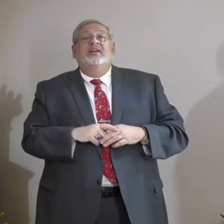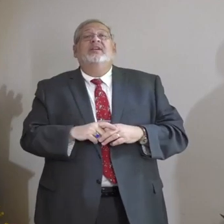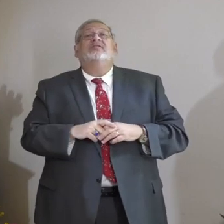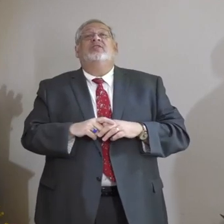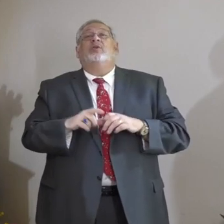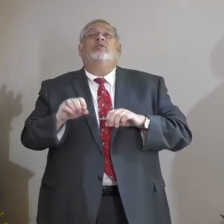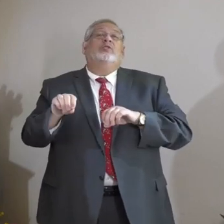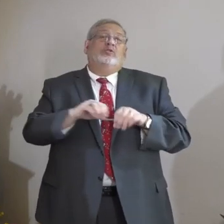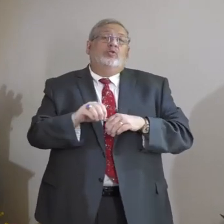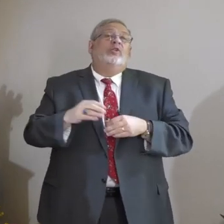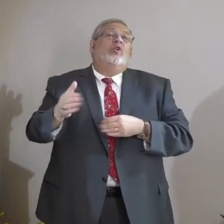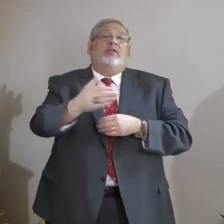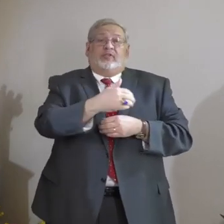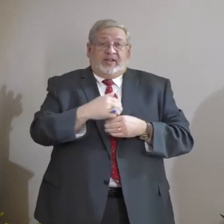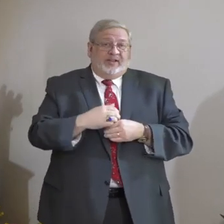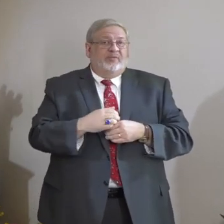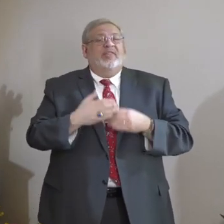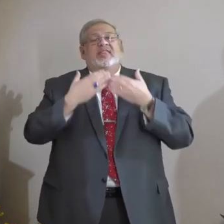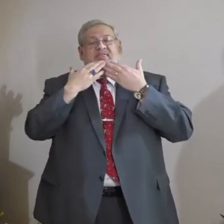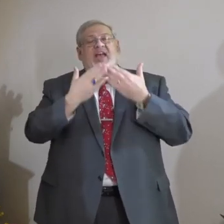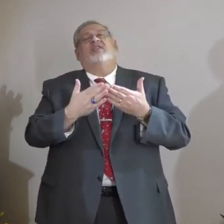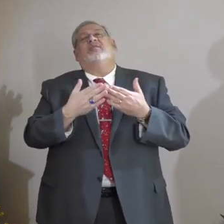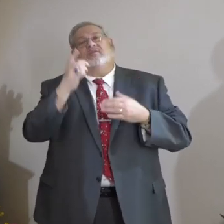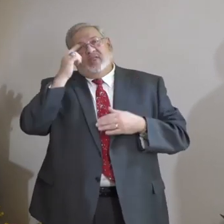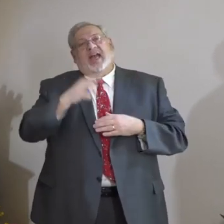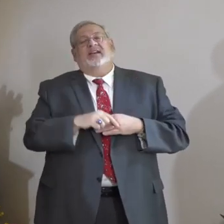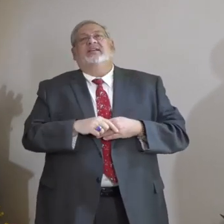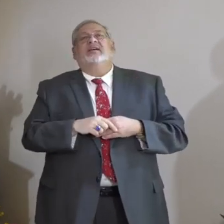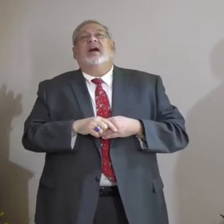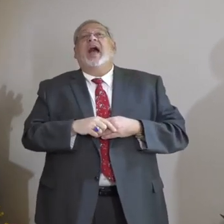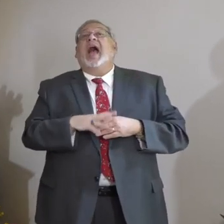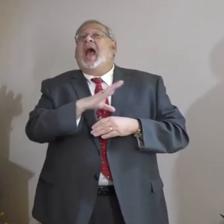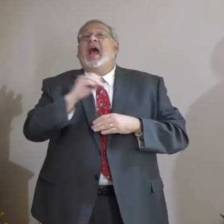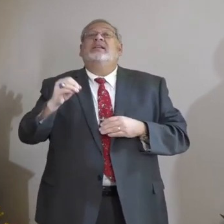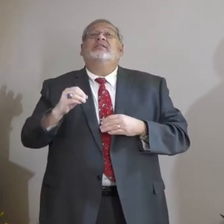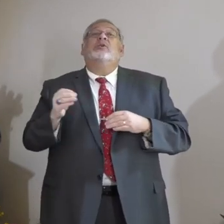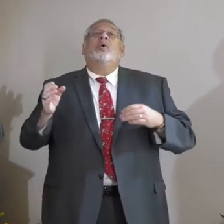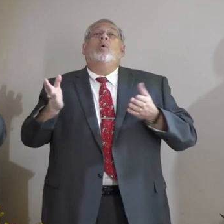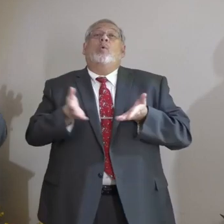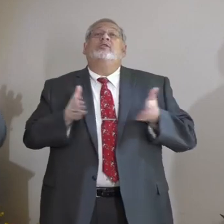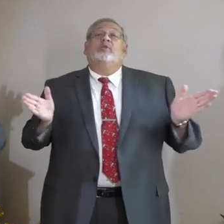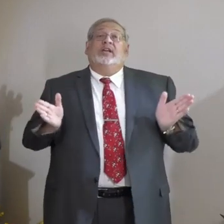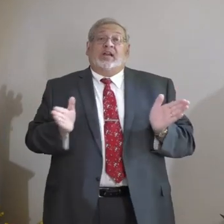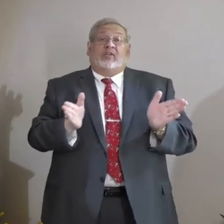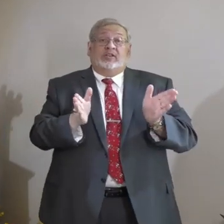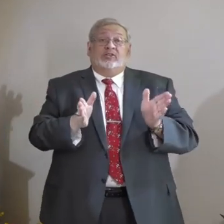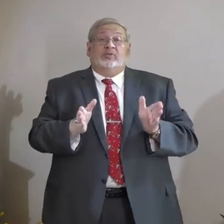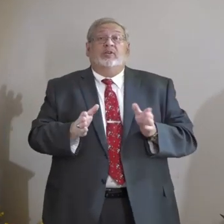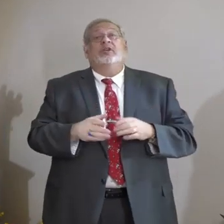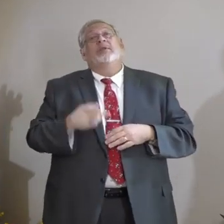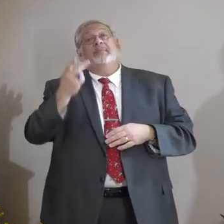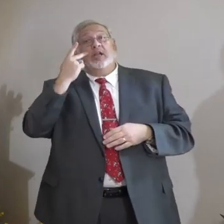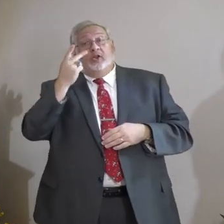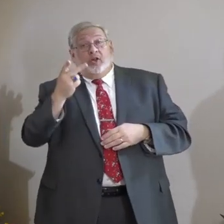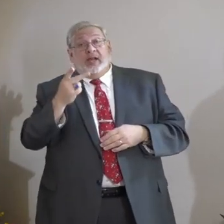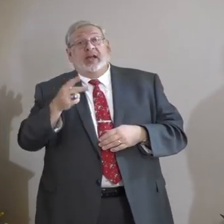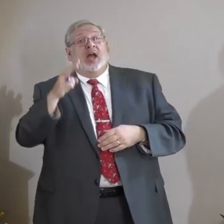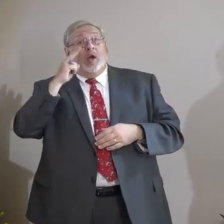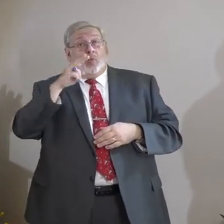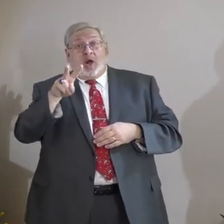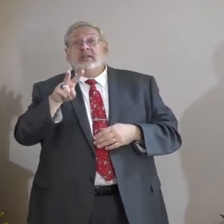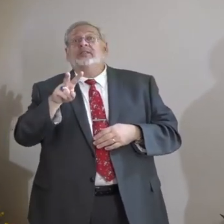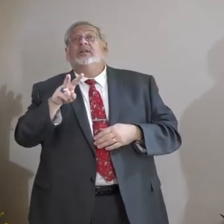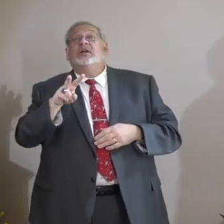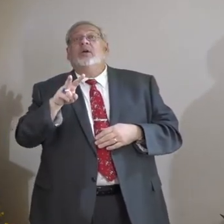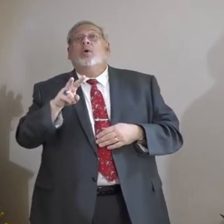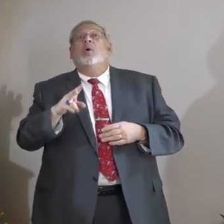your tithes, take care of your offerings. We greatly appreciate that. Also want to encourage you to be looking at and watching